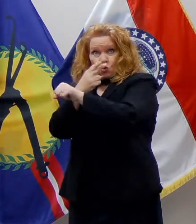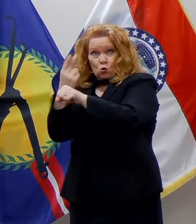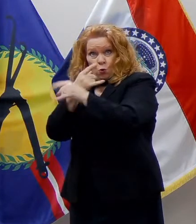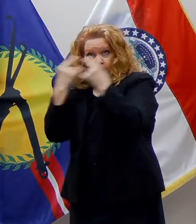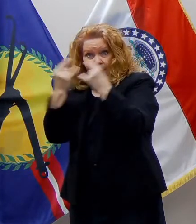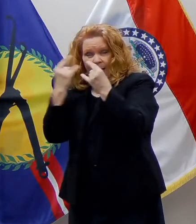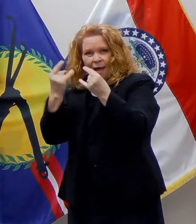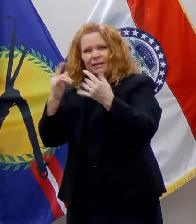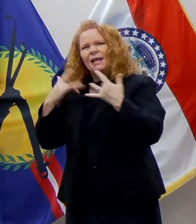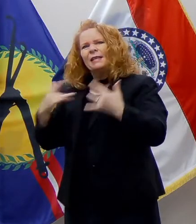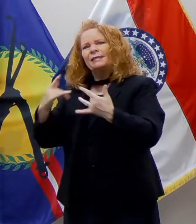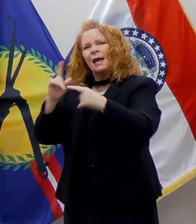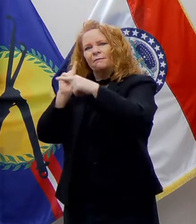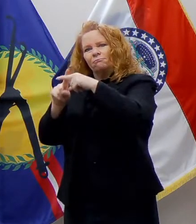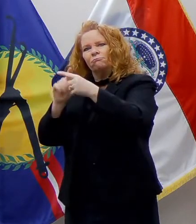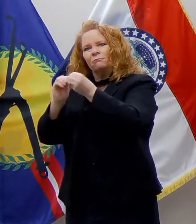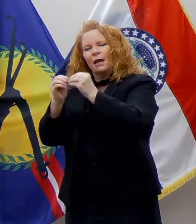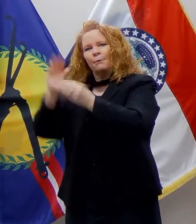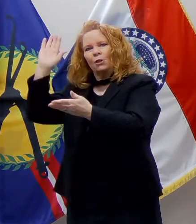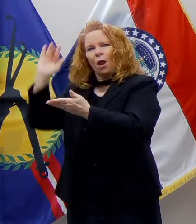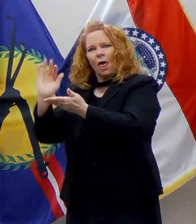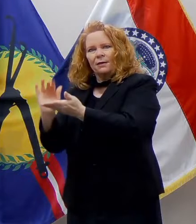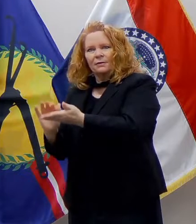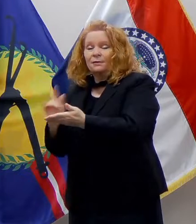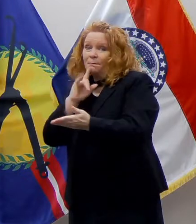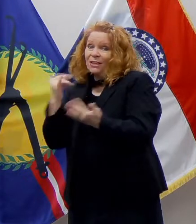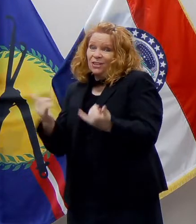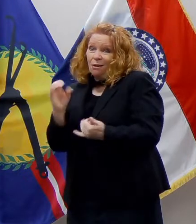of COVID, especially this variant.